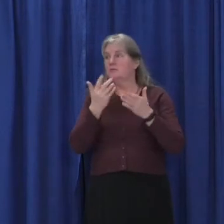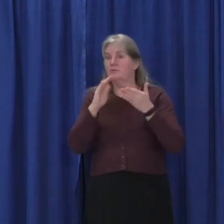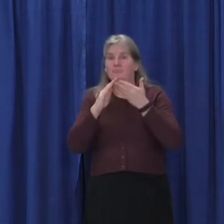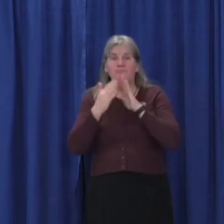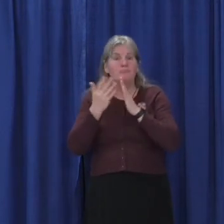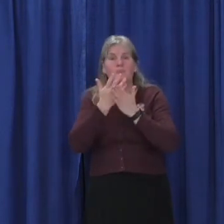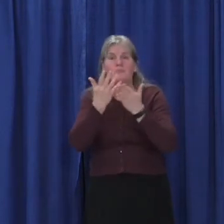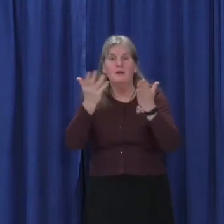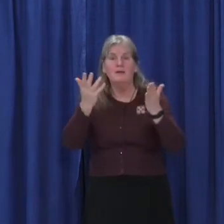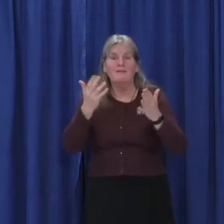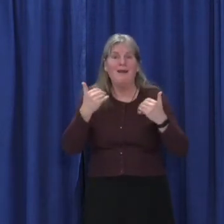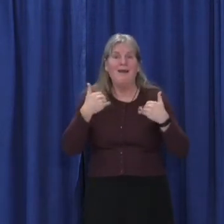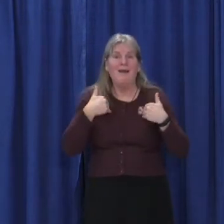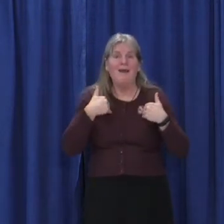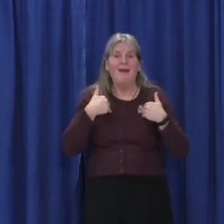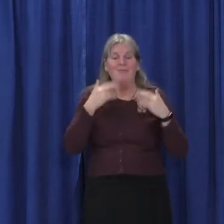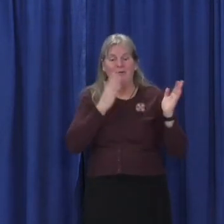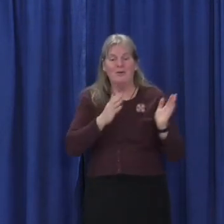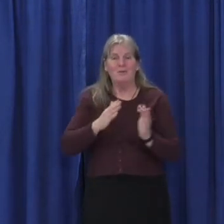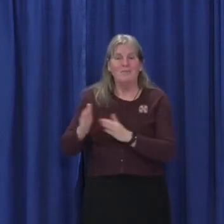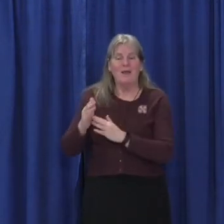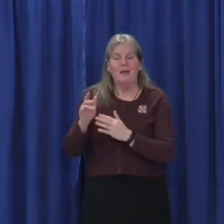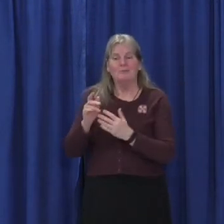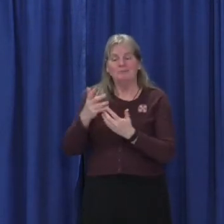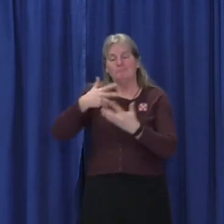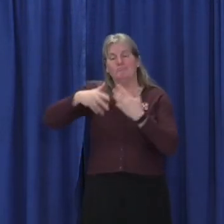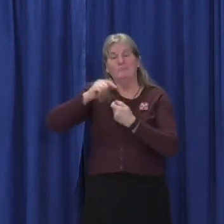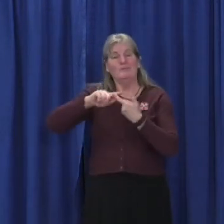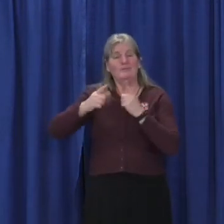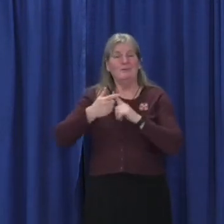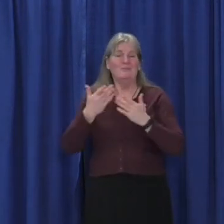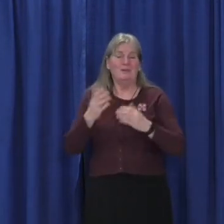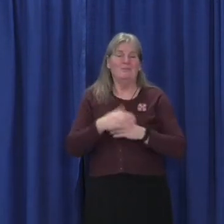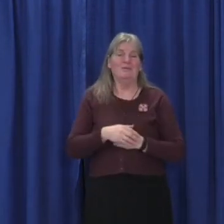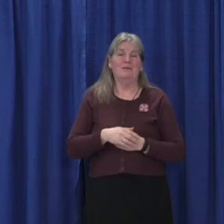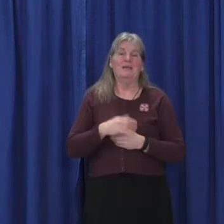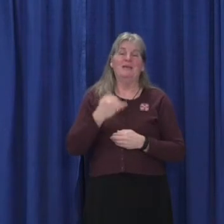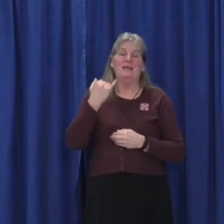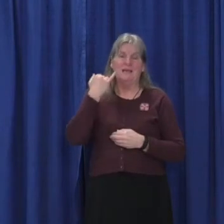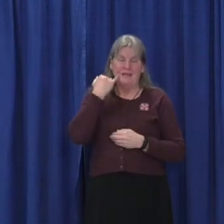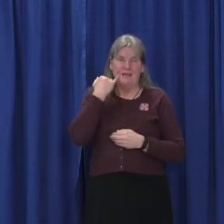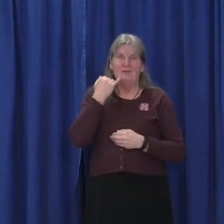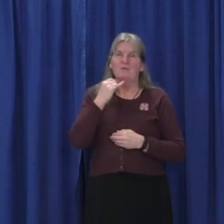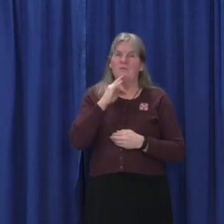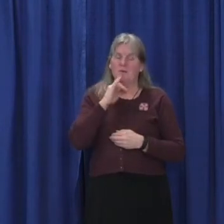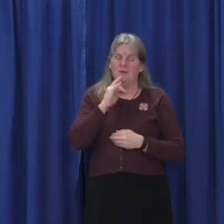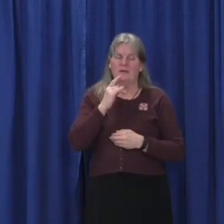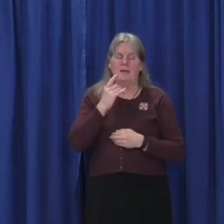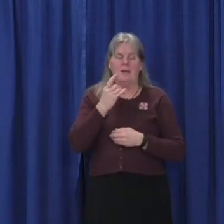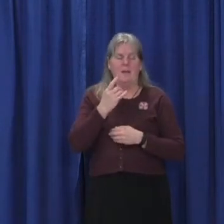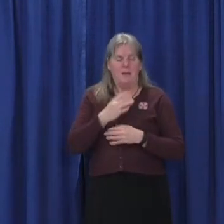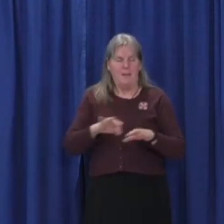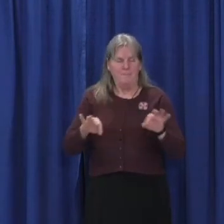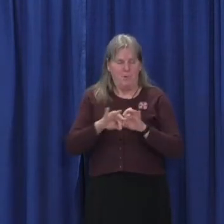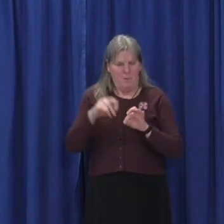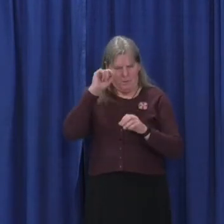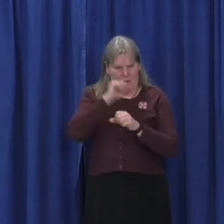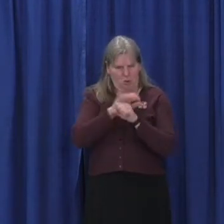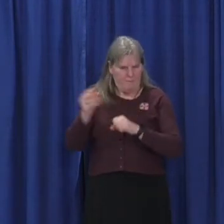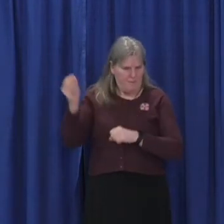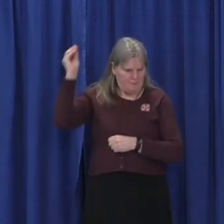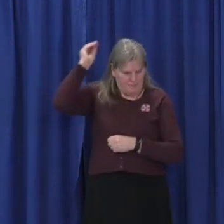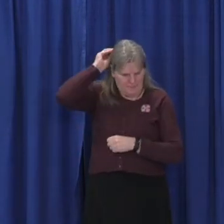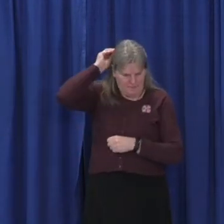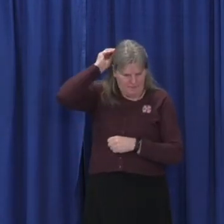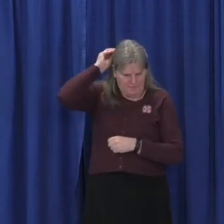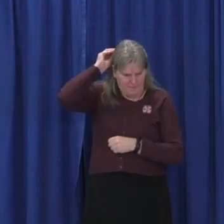shop or meet with friends. If it is, please use your COVID sense and travel wisely this holiday